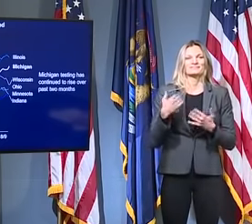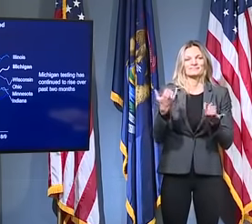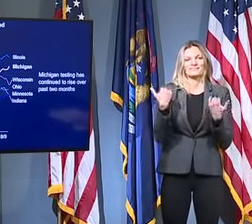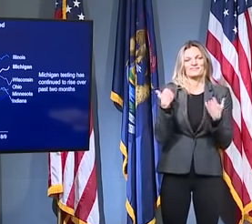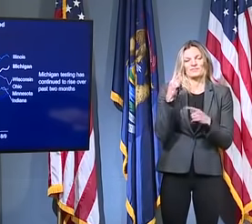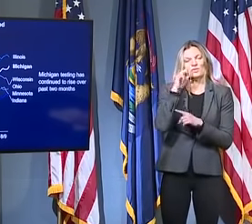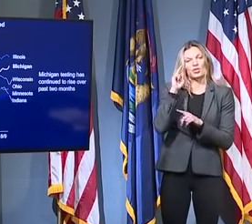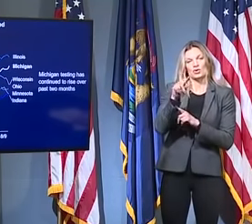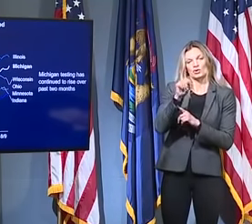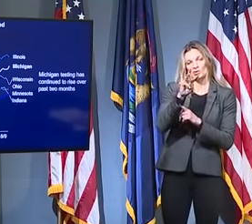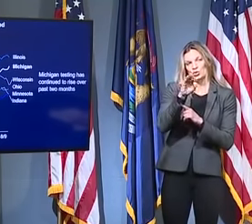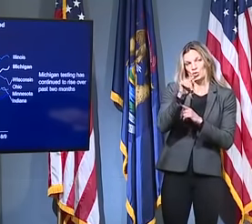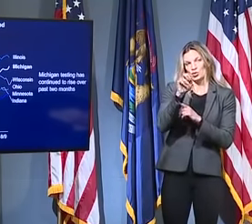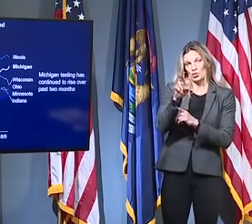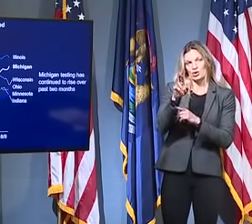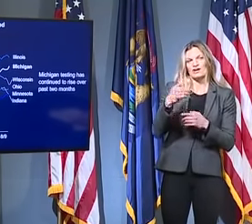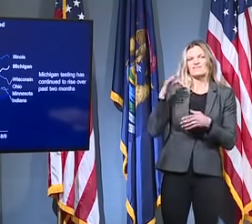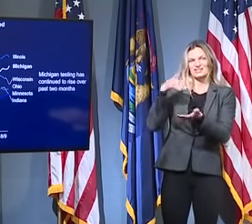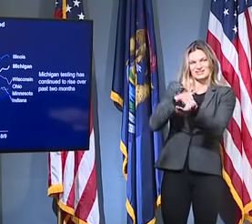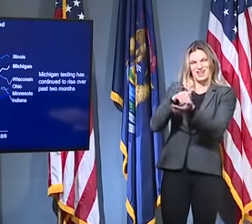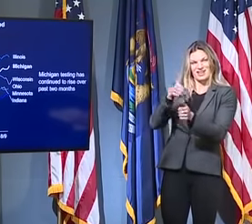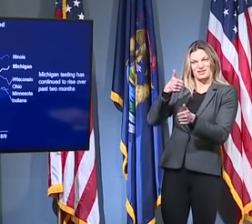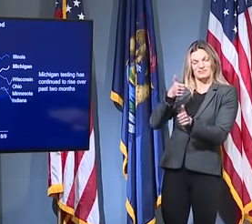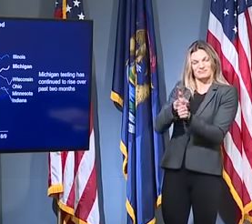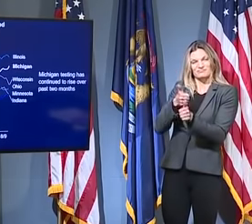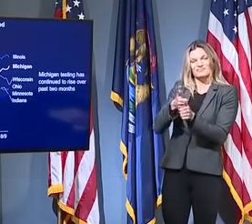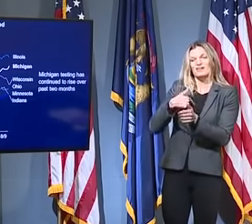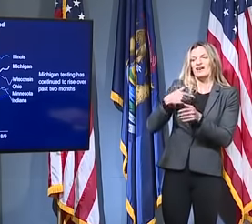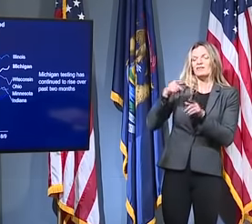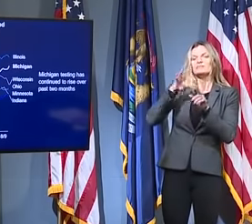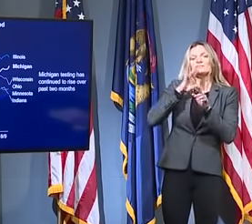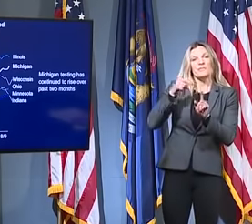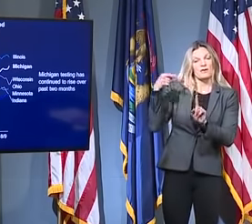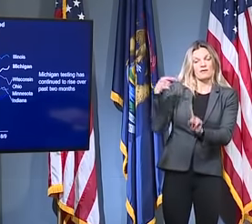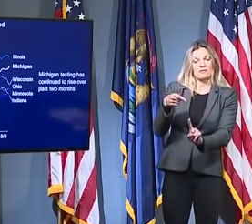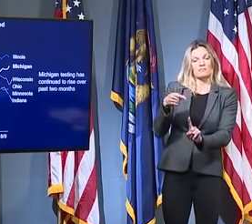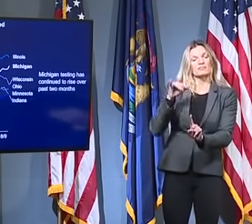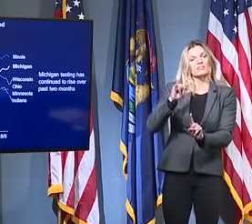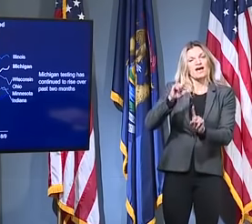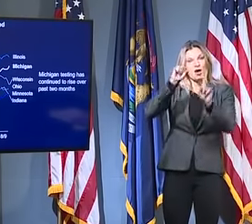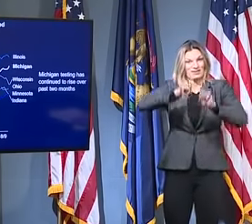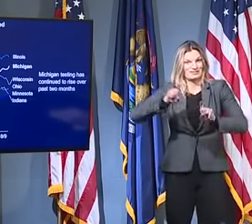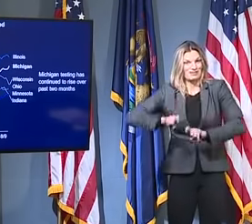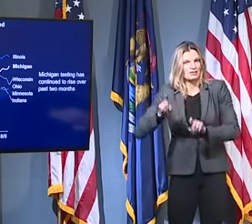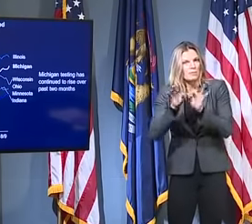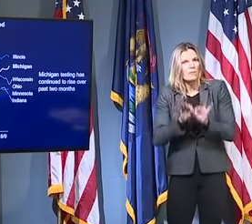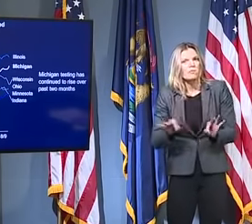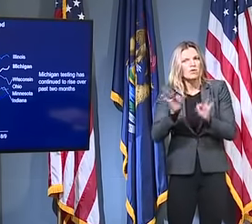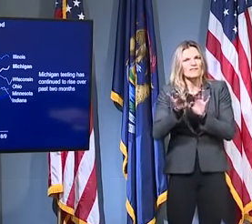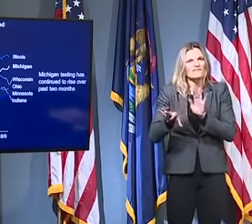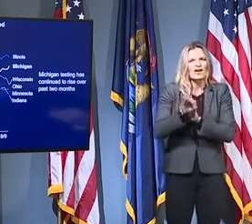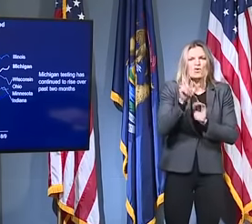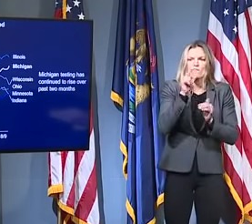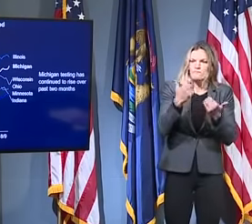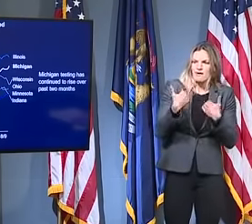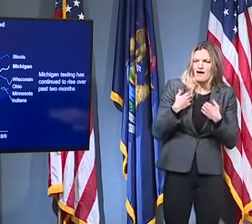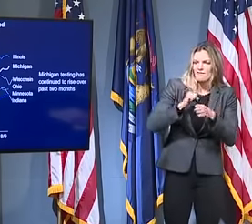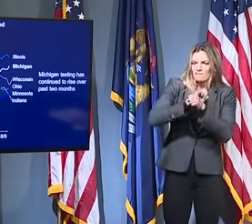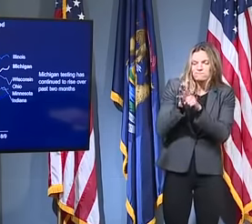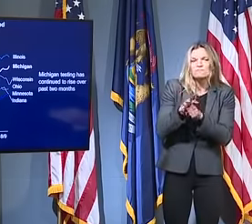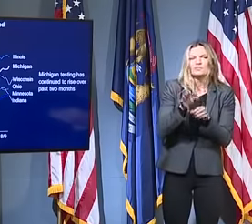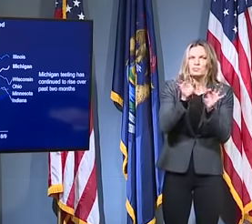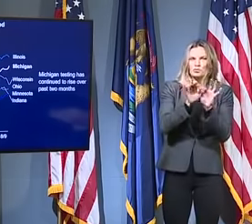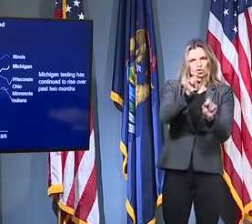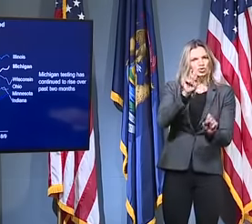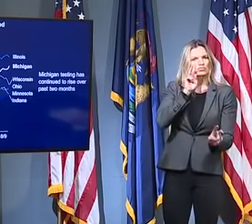thread by Dr. Ashish Jha that talks about testing and positivity rates. And I think it's worth your time to look if you happen to be on